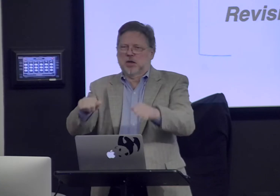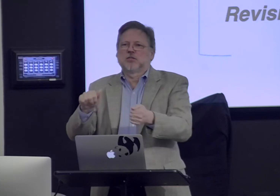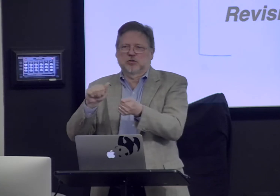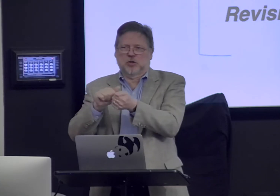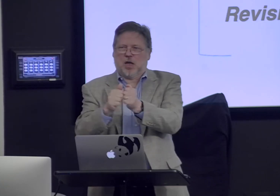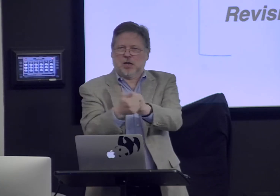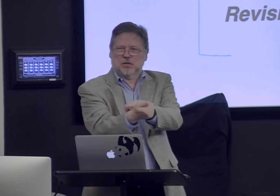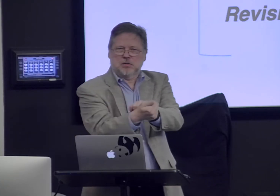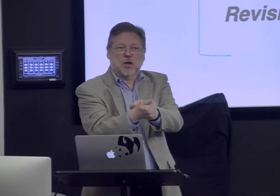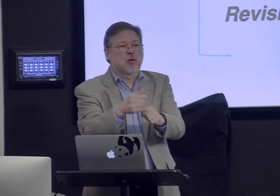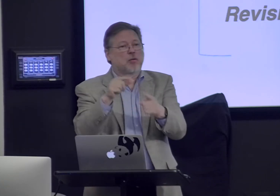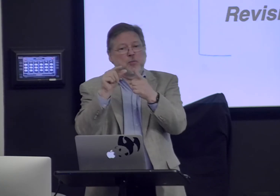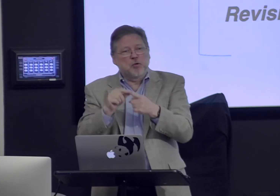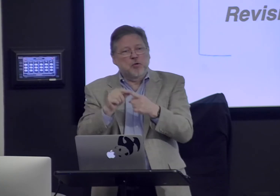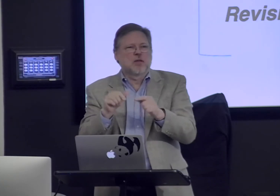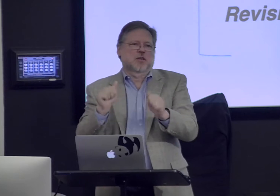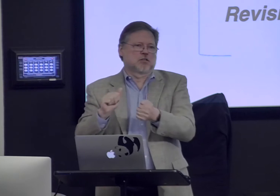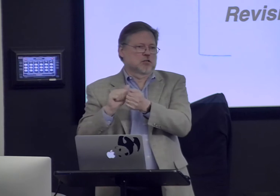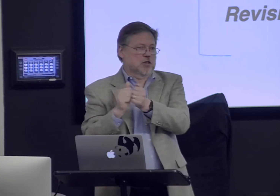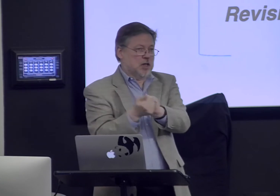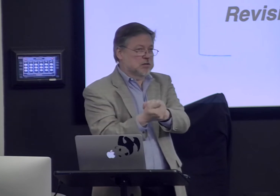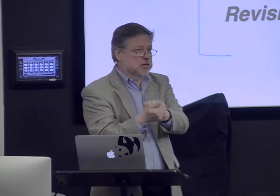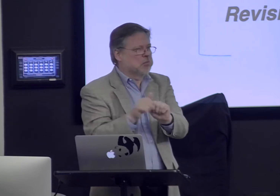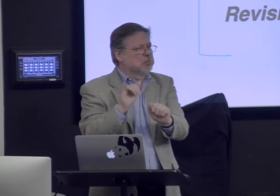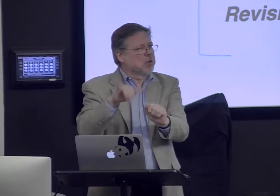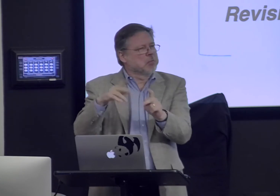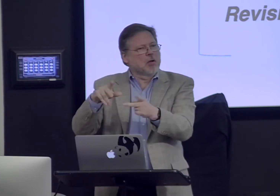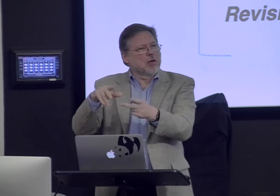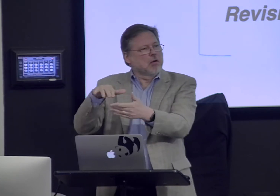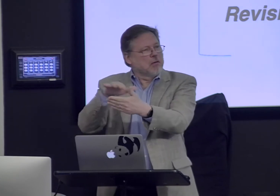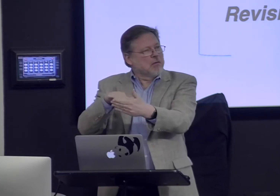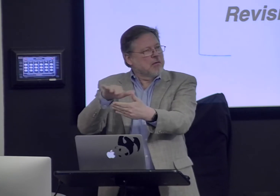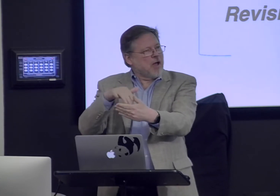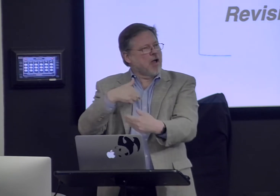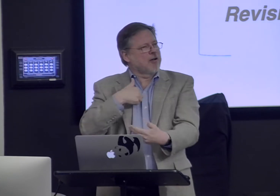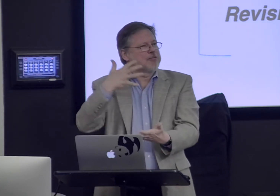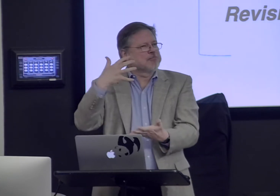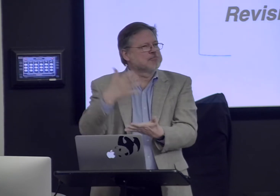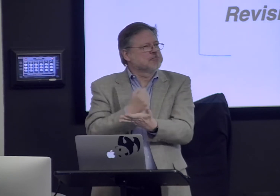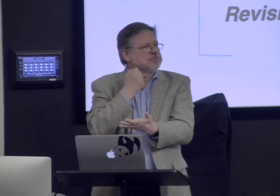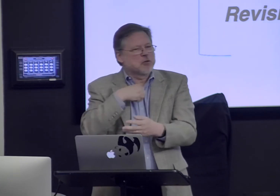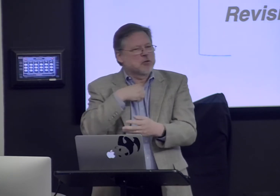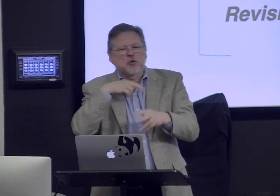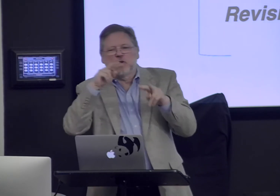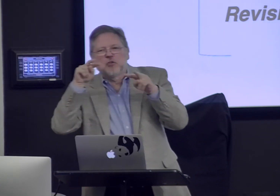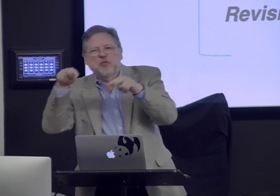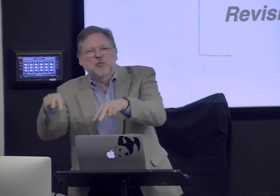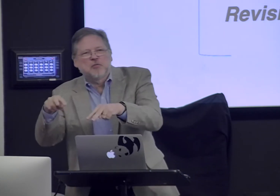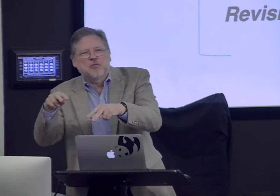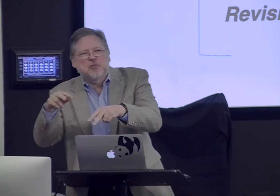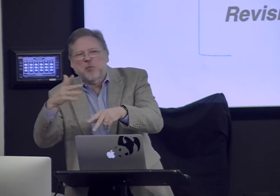same across centuries. The grammar stays the same across centuries in many spoken languages,